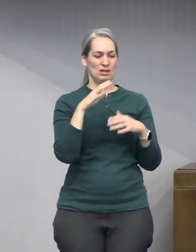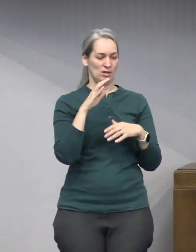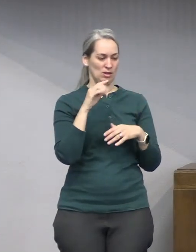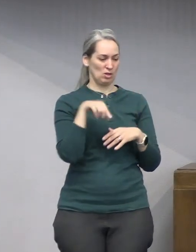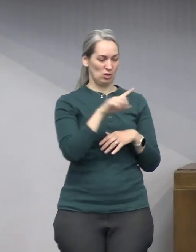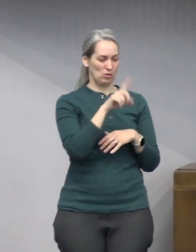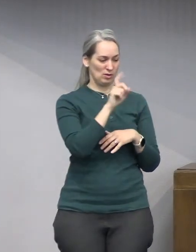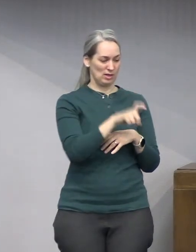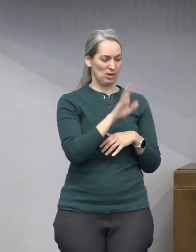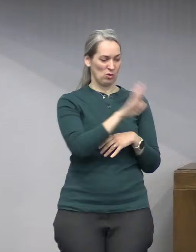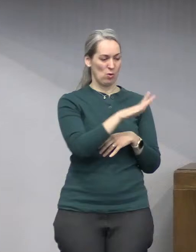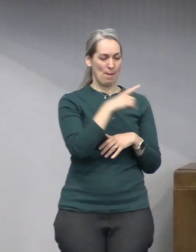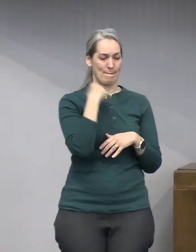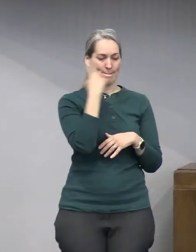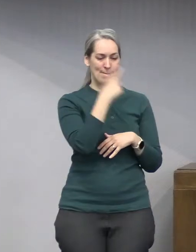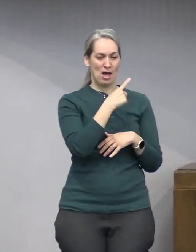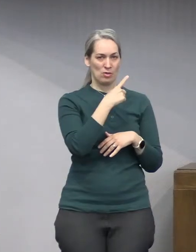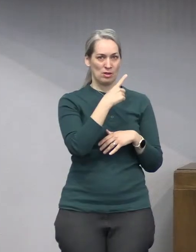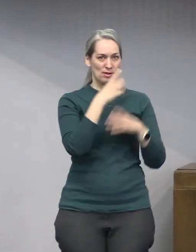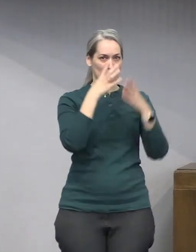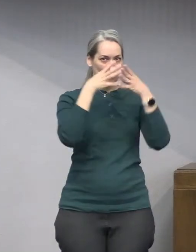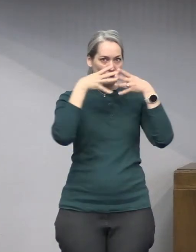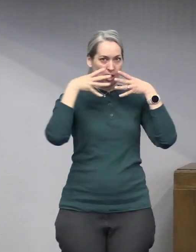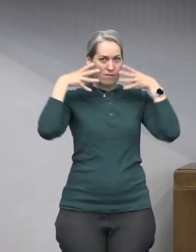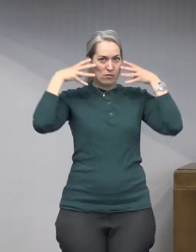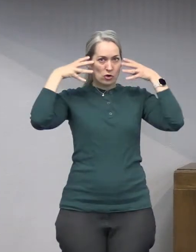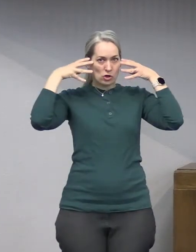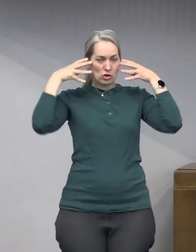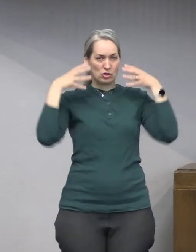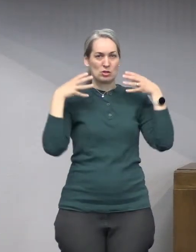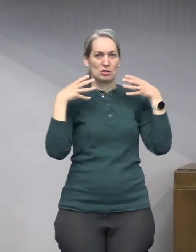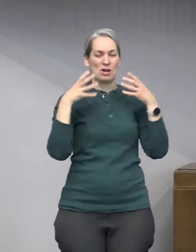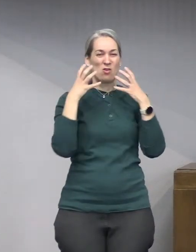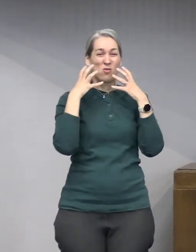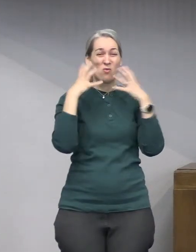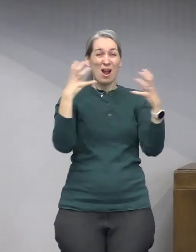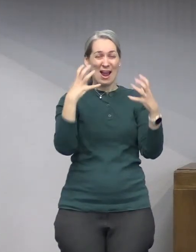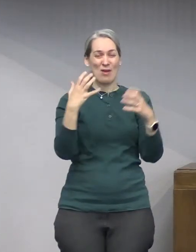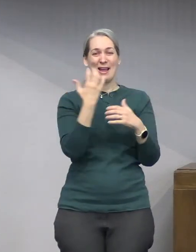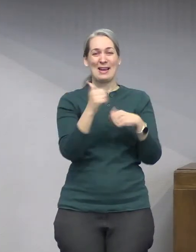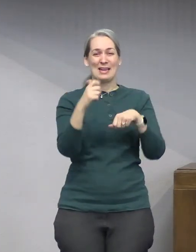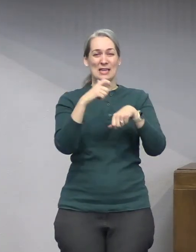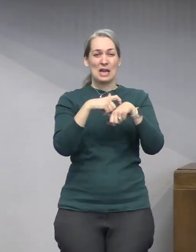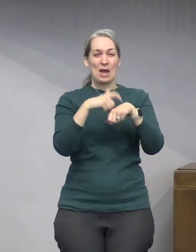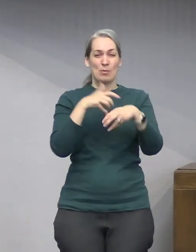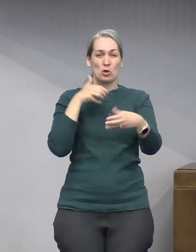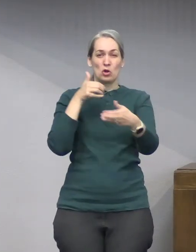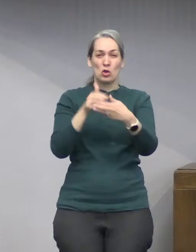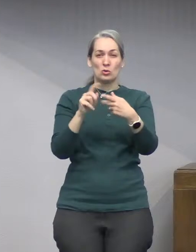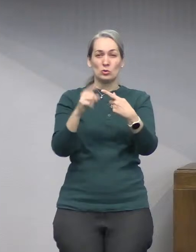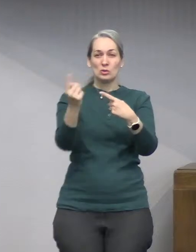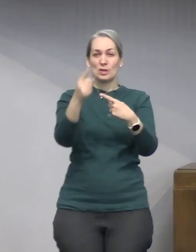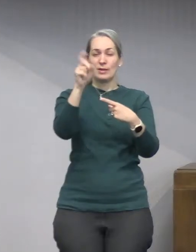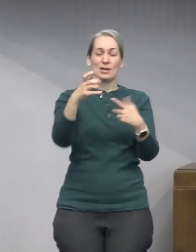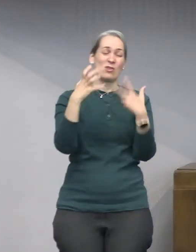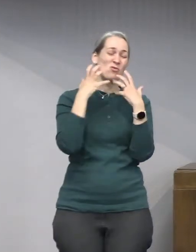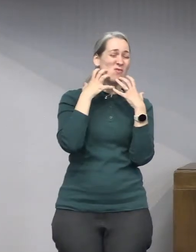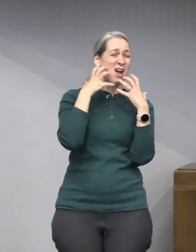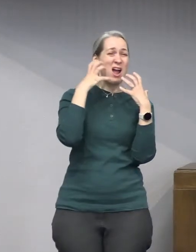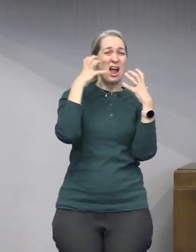part of your mouth and face and cry out anytime you came within close proximity of a